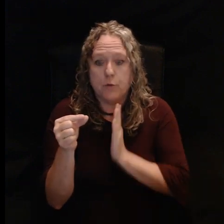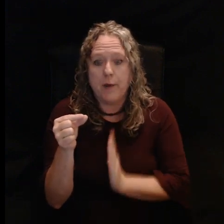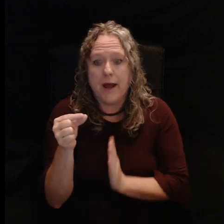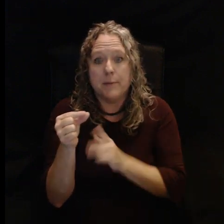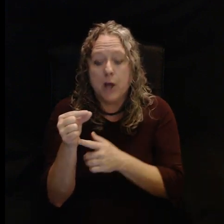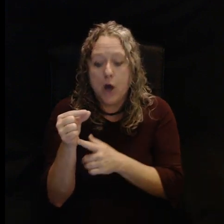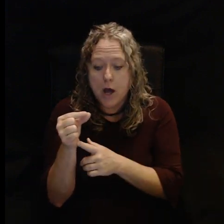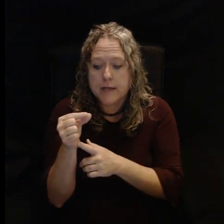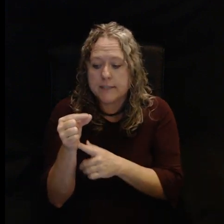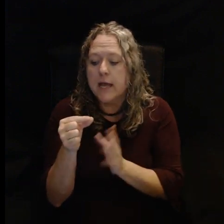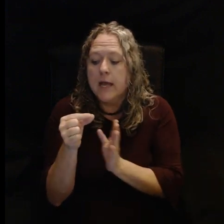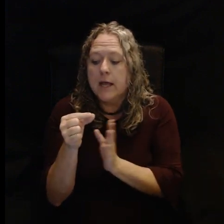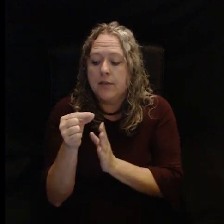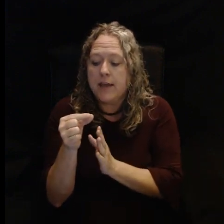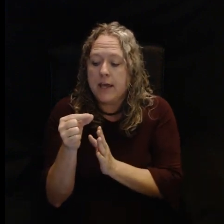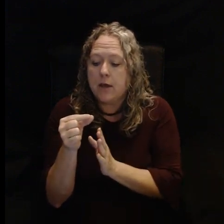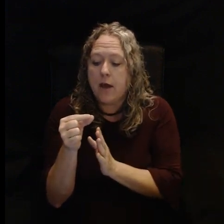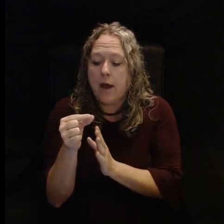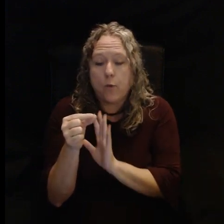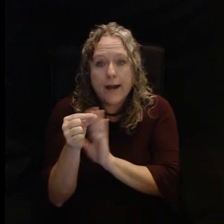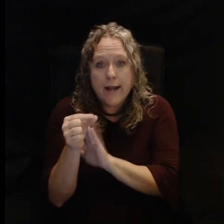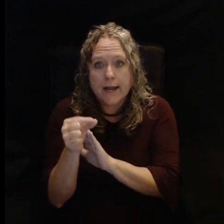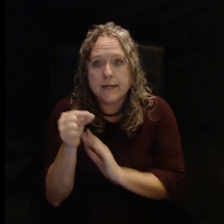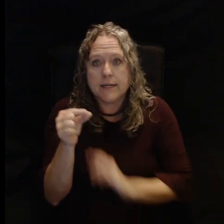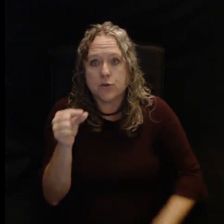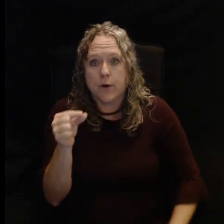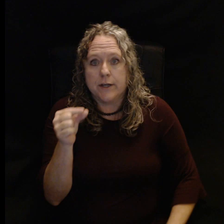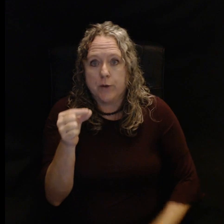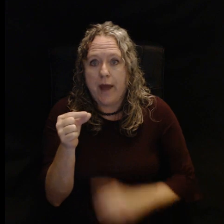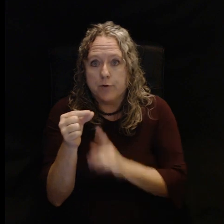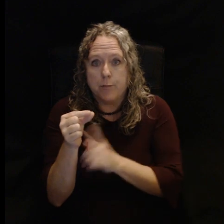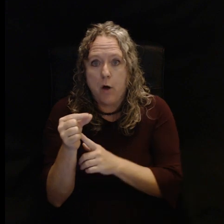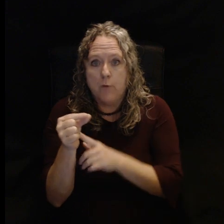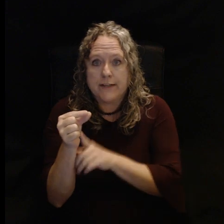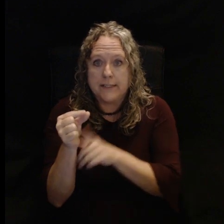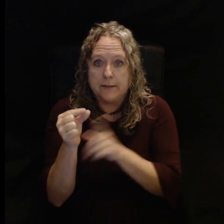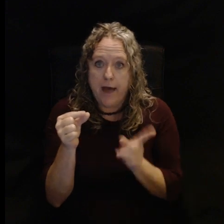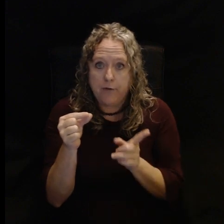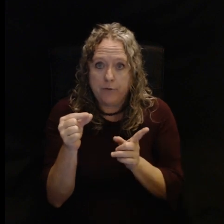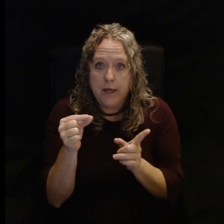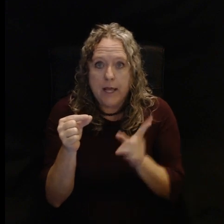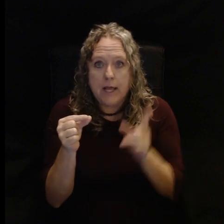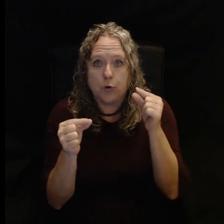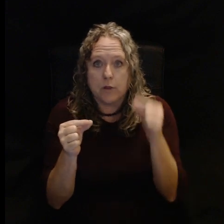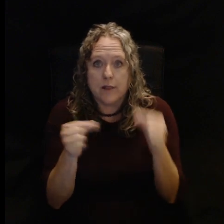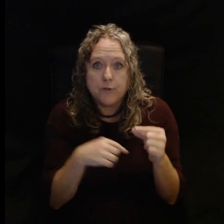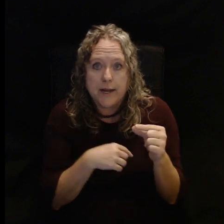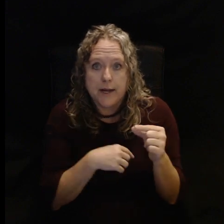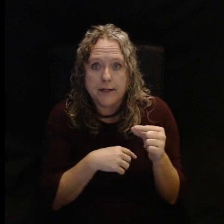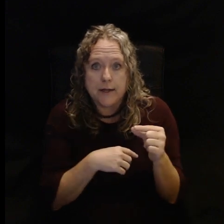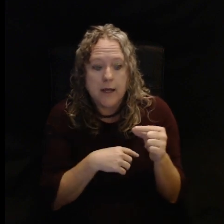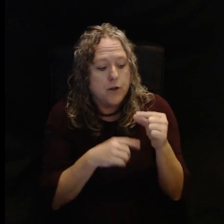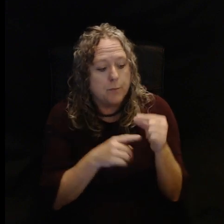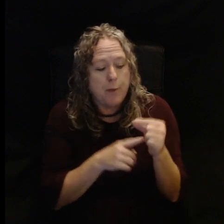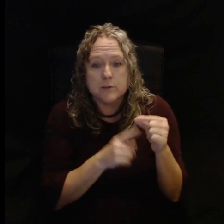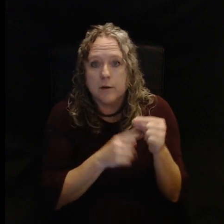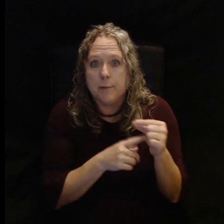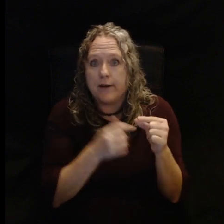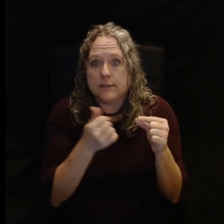body, because the right hand is going to have your palm facing left. If you're left-handed, your palm's going to be facing